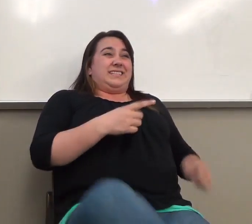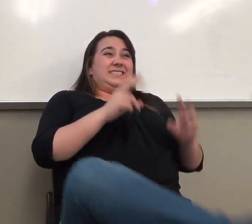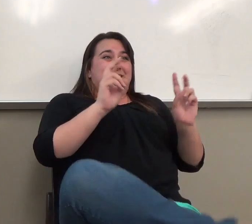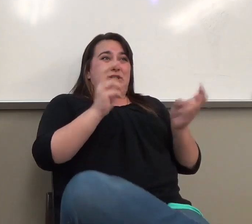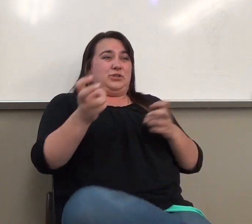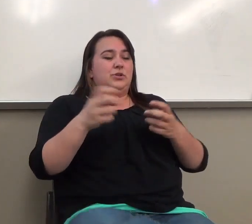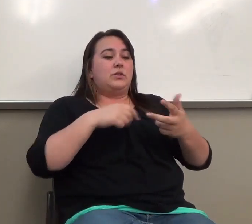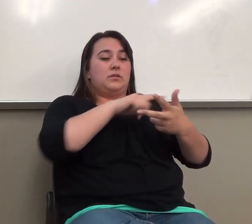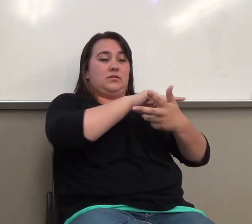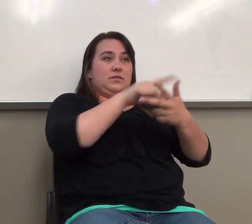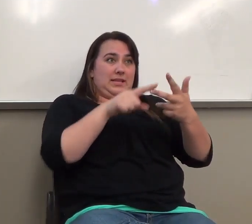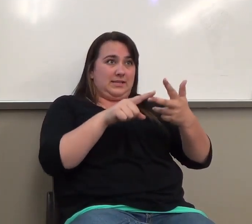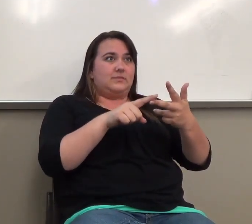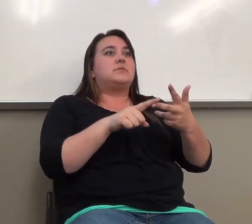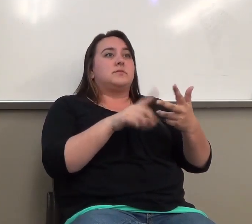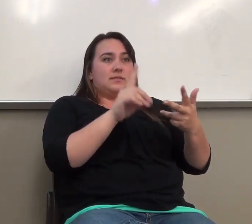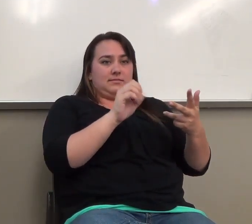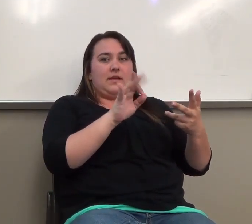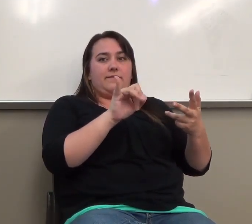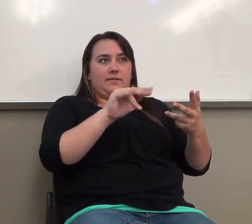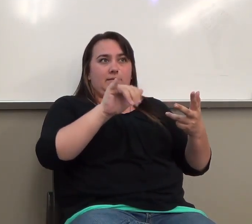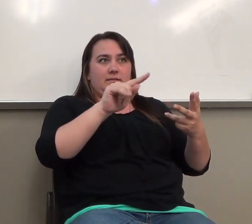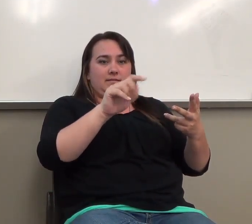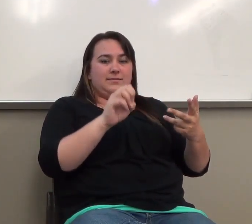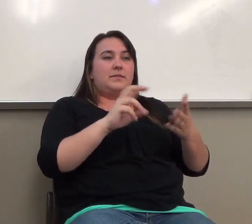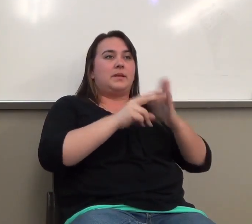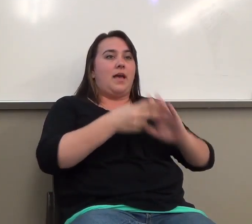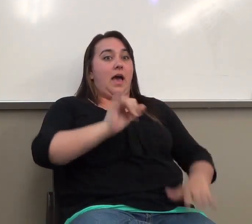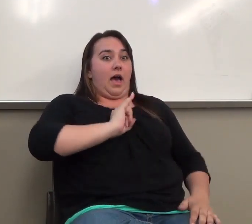are what are called indefinite pronouns.